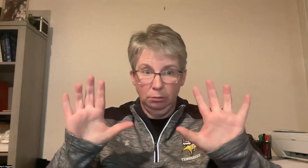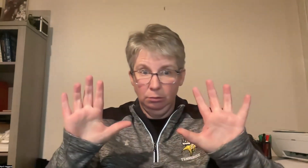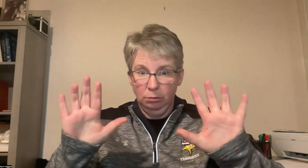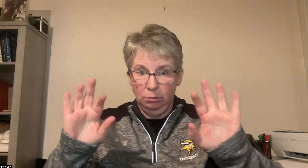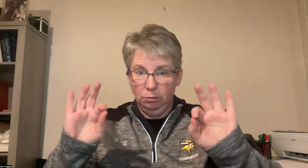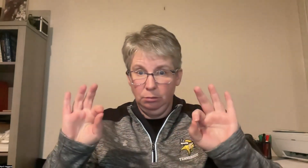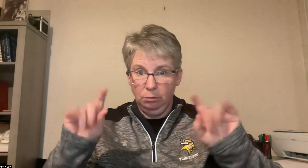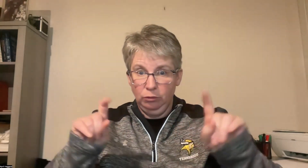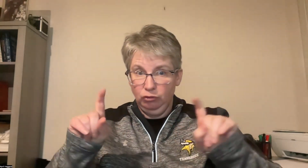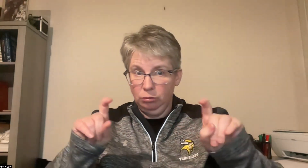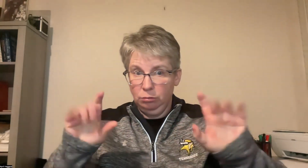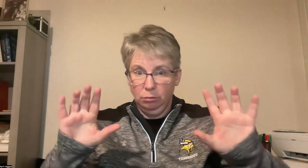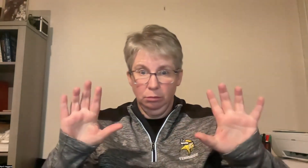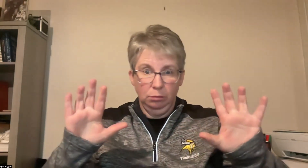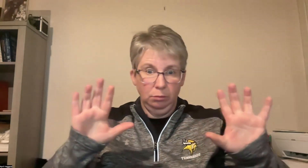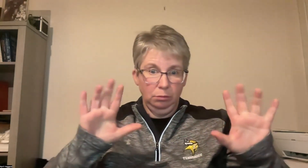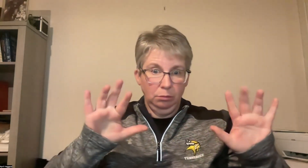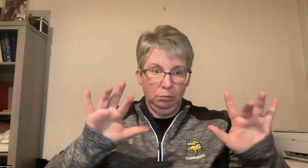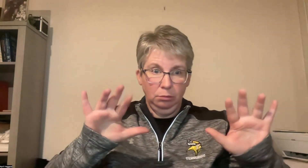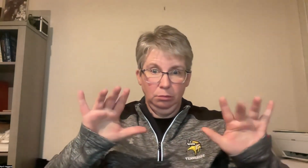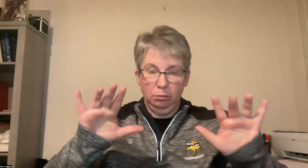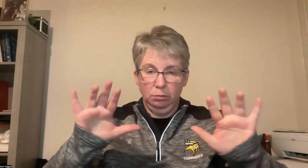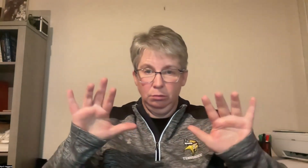Anybody have any questions? Yes, questions, please.